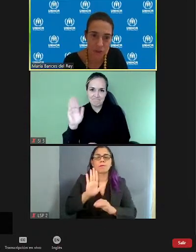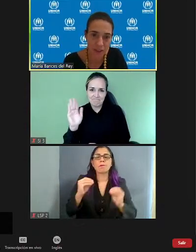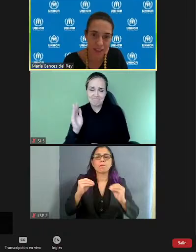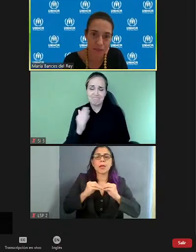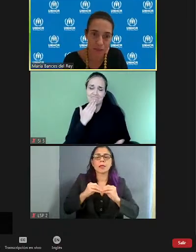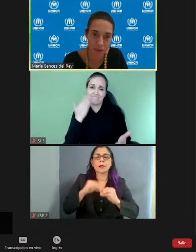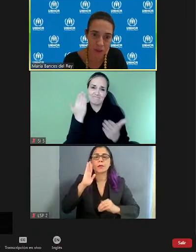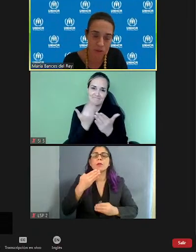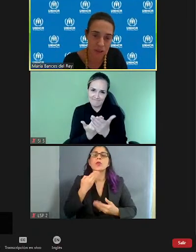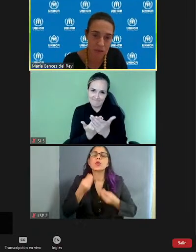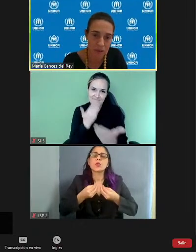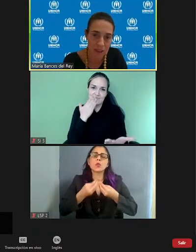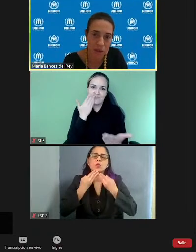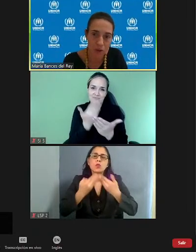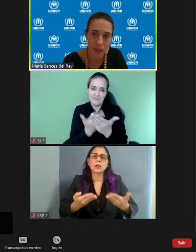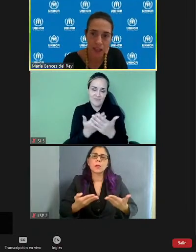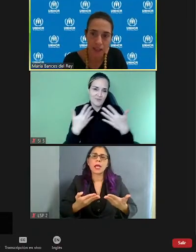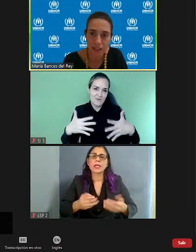foreign